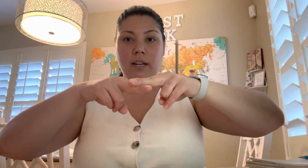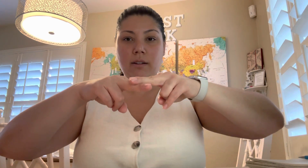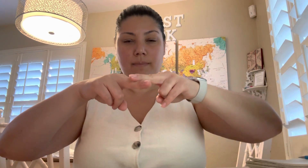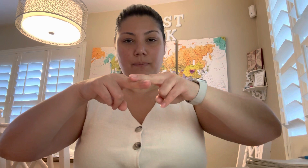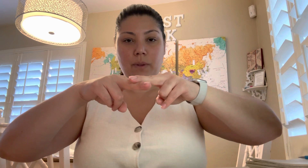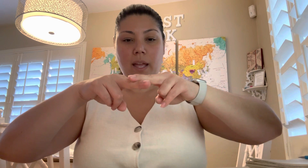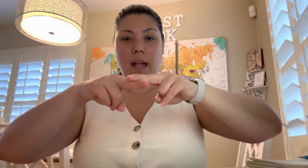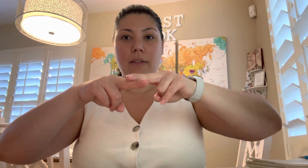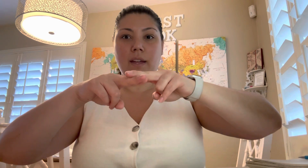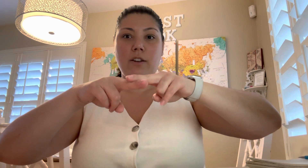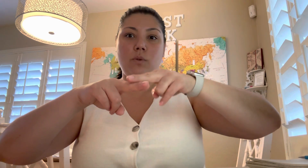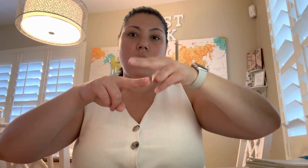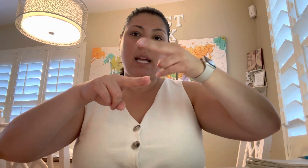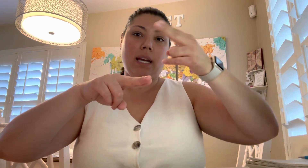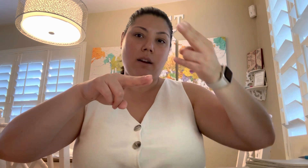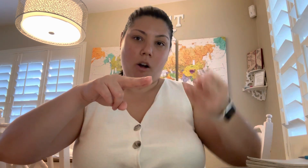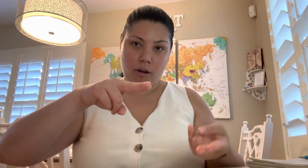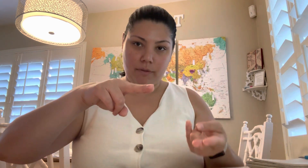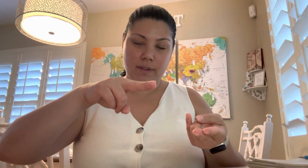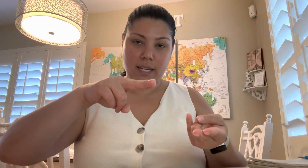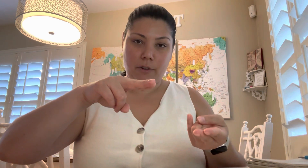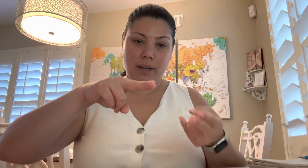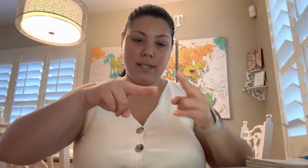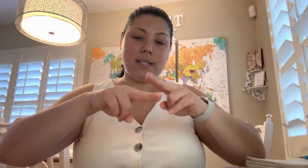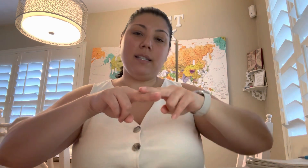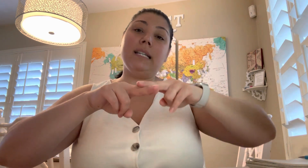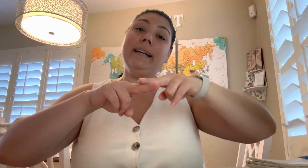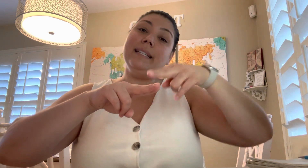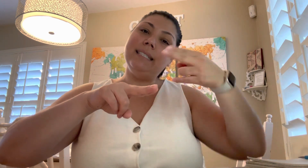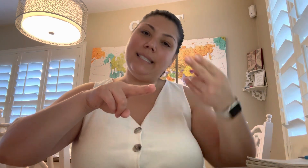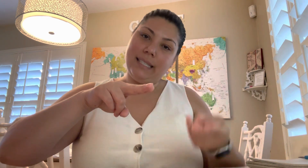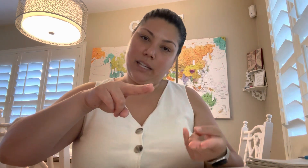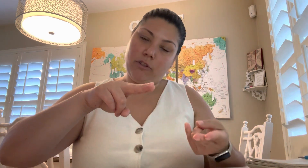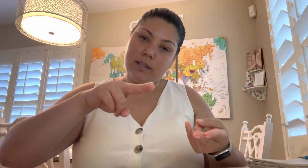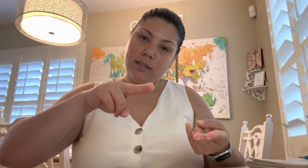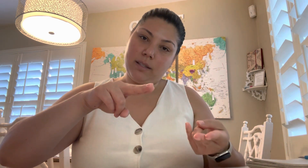here and then you take it off. Decrease. Decrease.